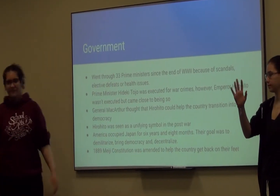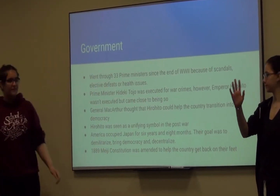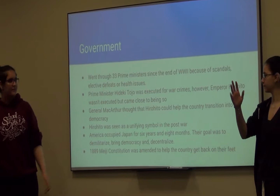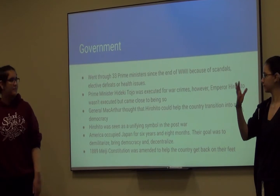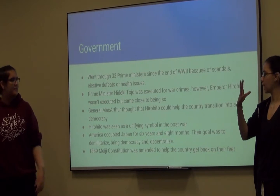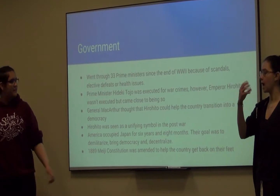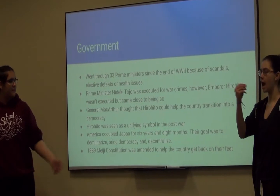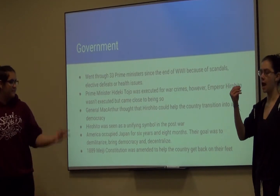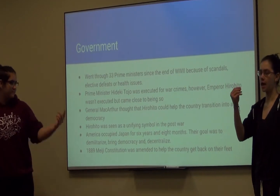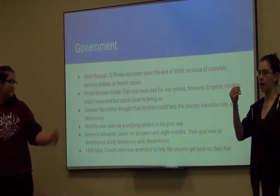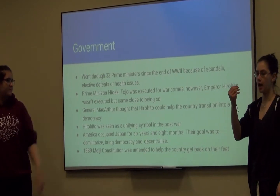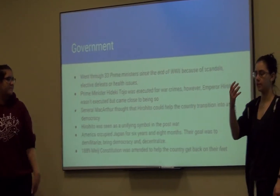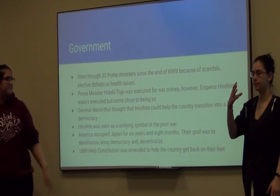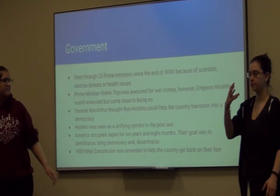keep Japan in control more.